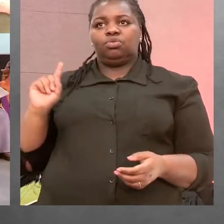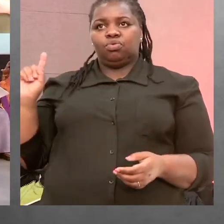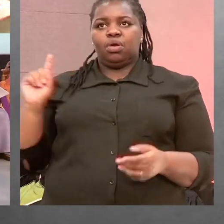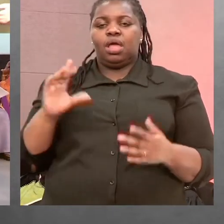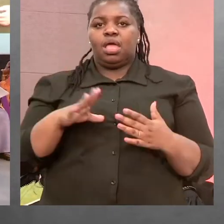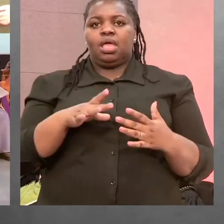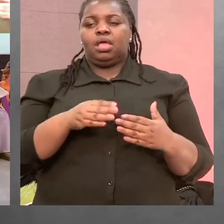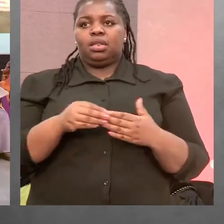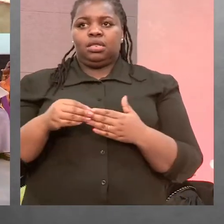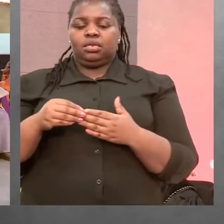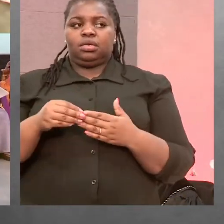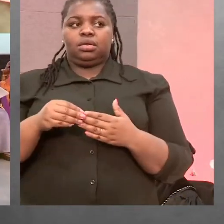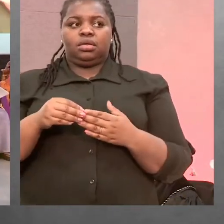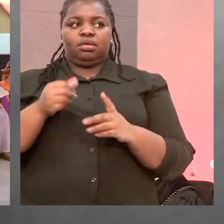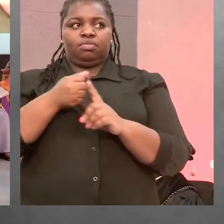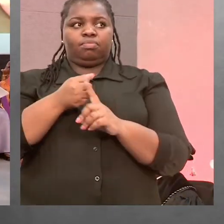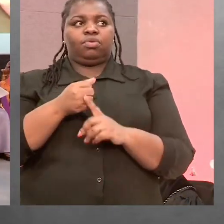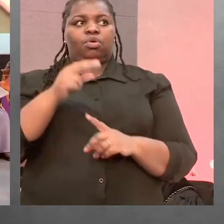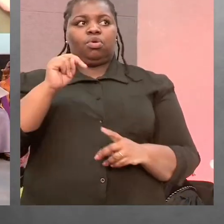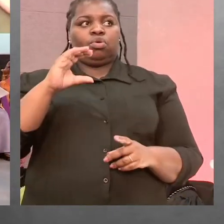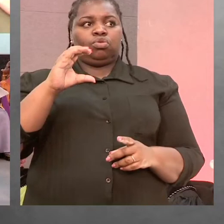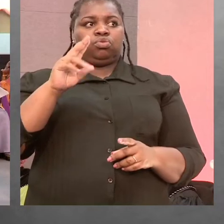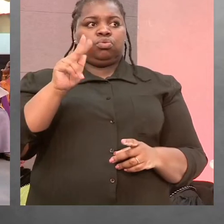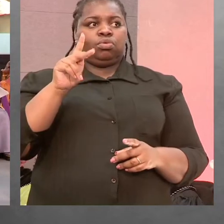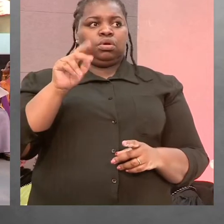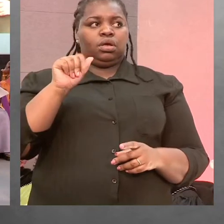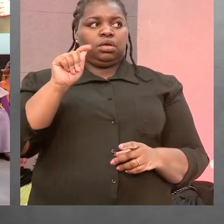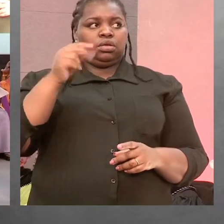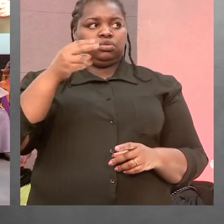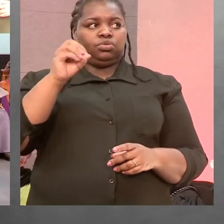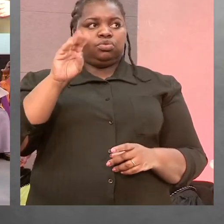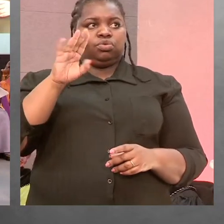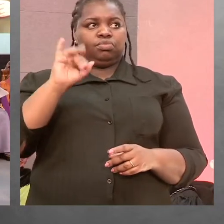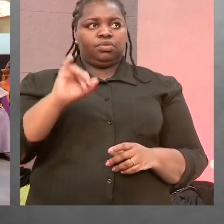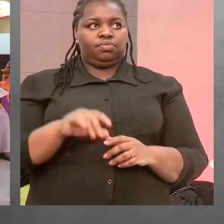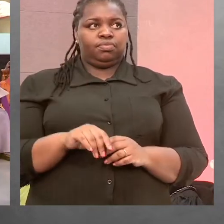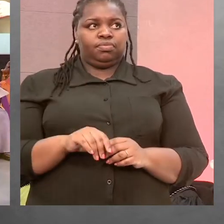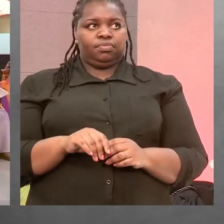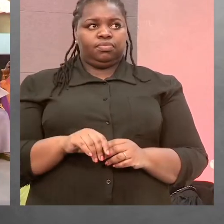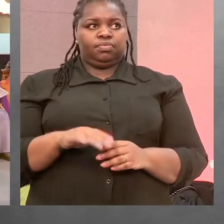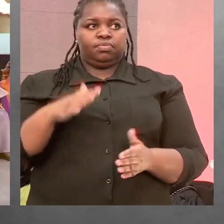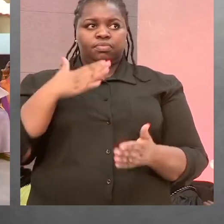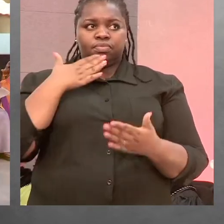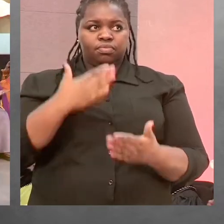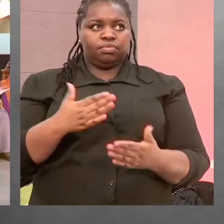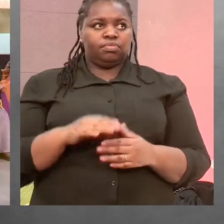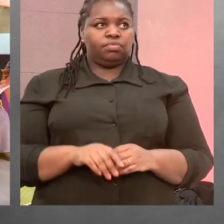led by Advocate Ngokayi Thobi to be the Chancellor of University. Kamago.